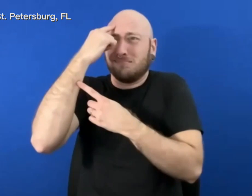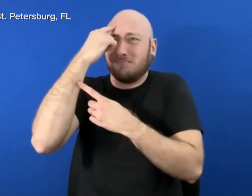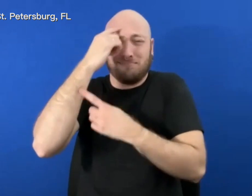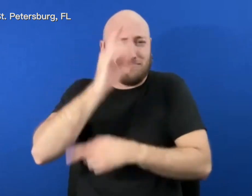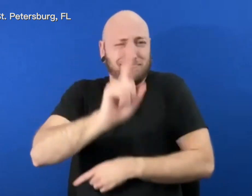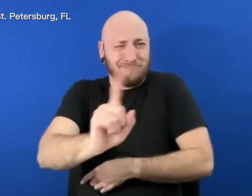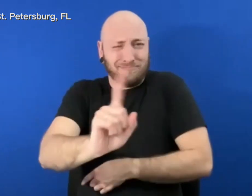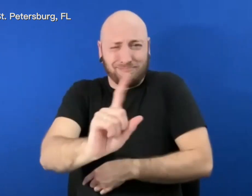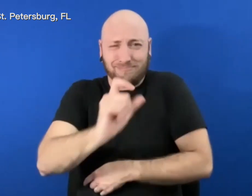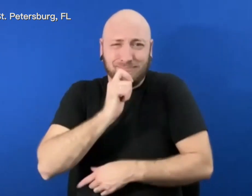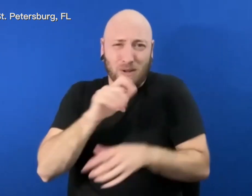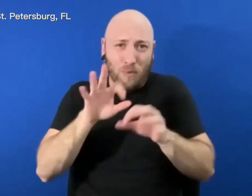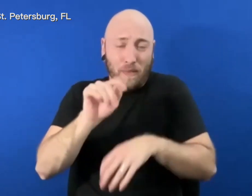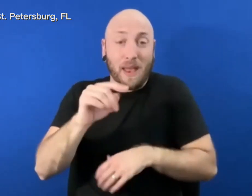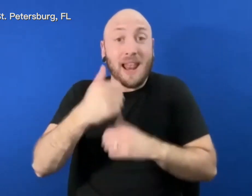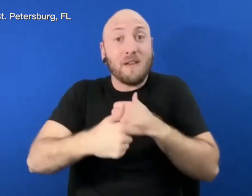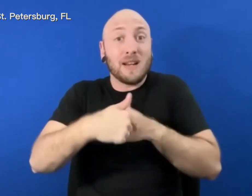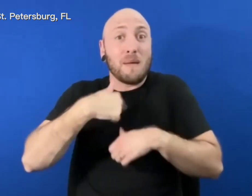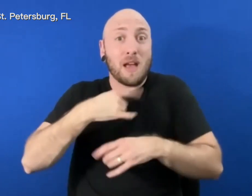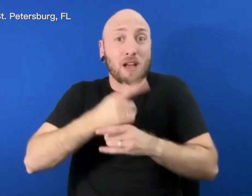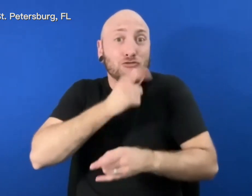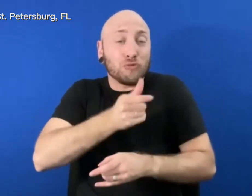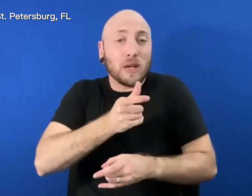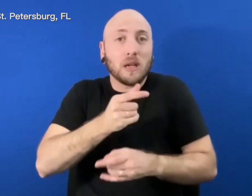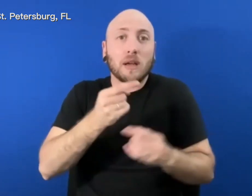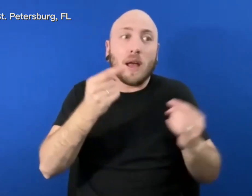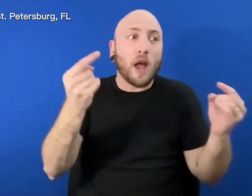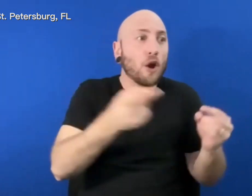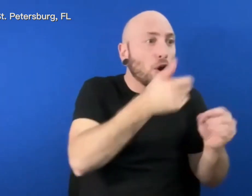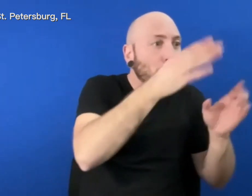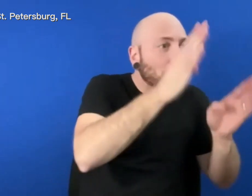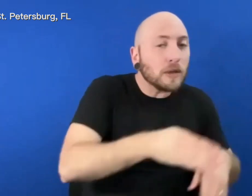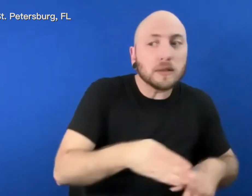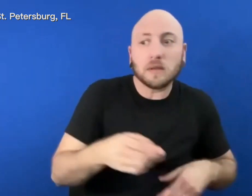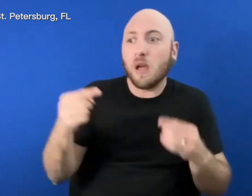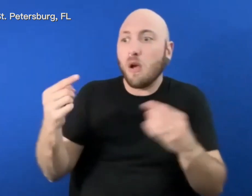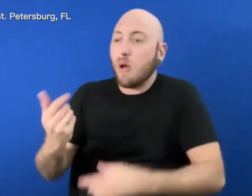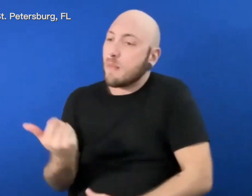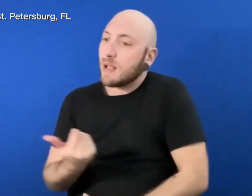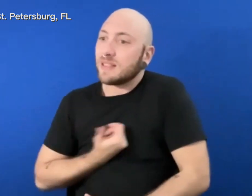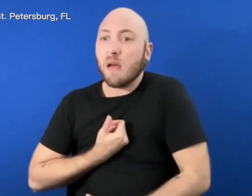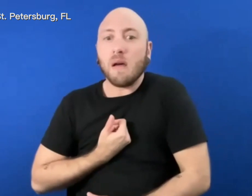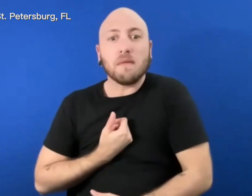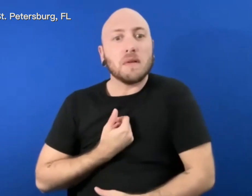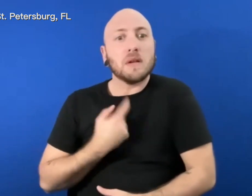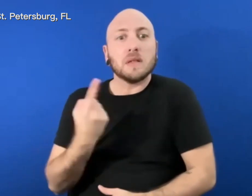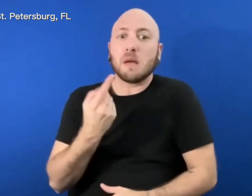drank, I hurt somebody, or I hurt myself, or, something bad happened every single time I picked up a